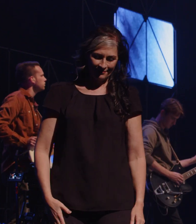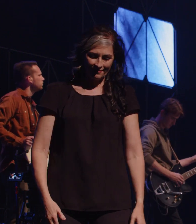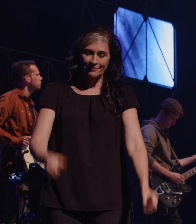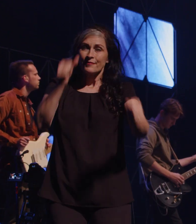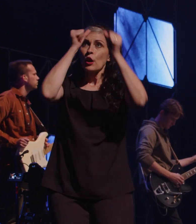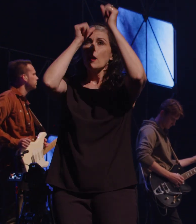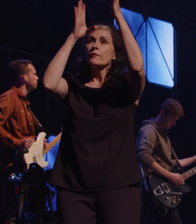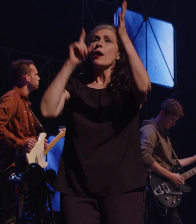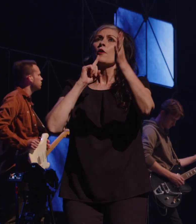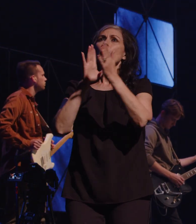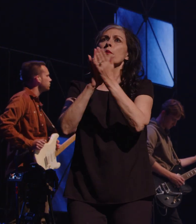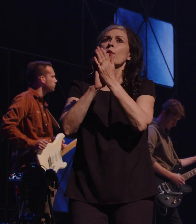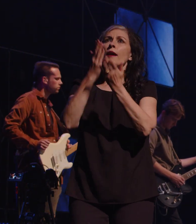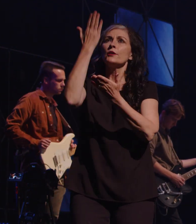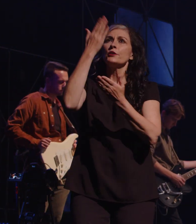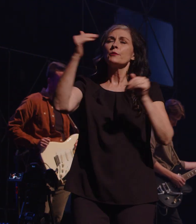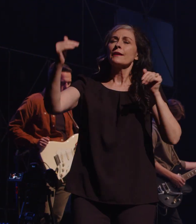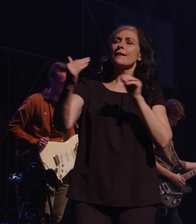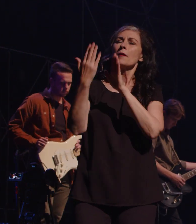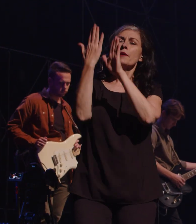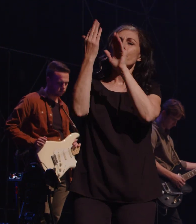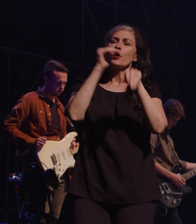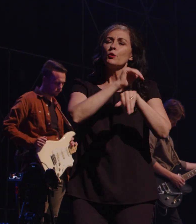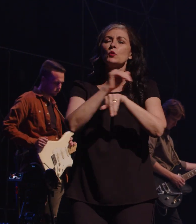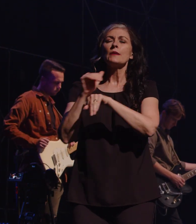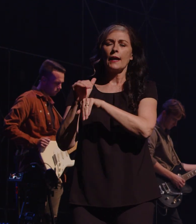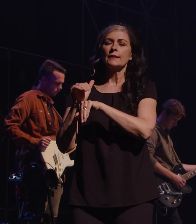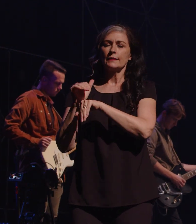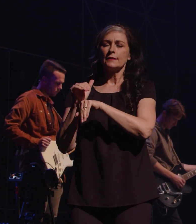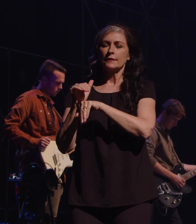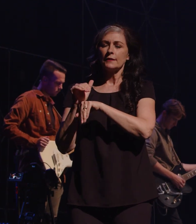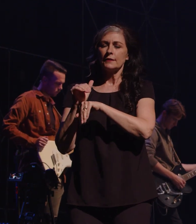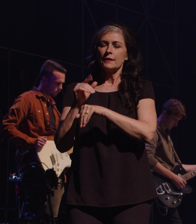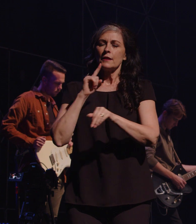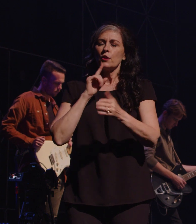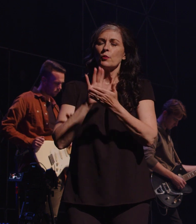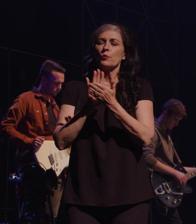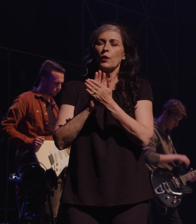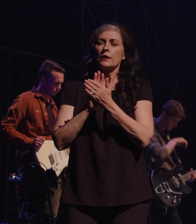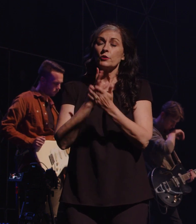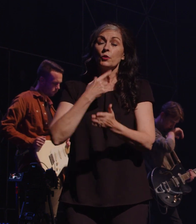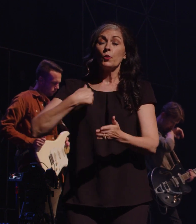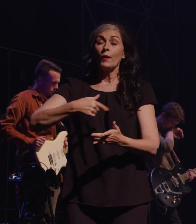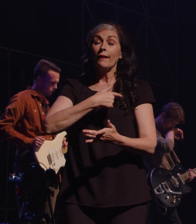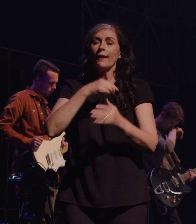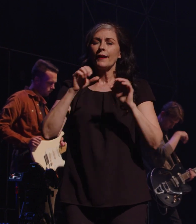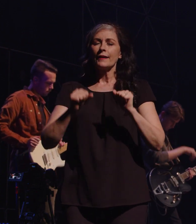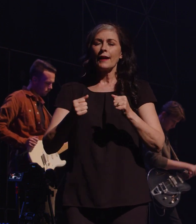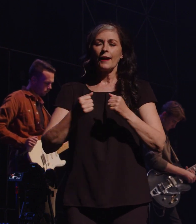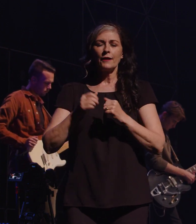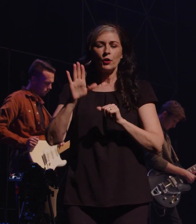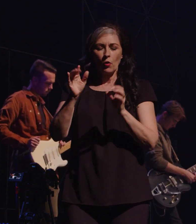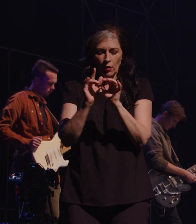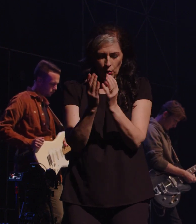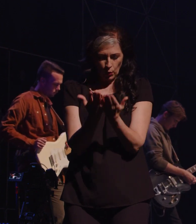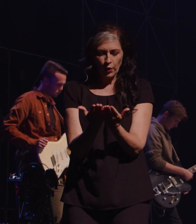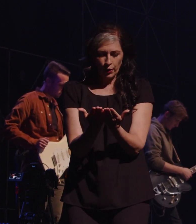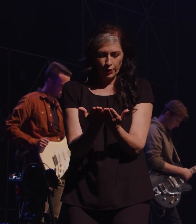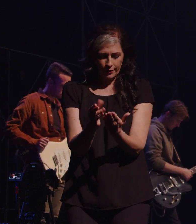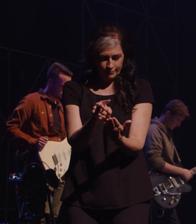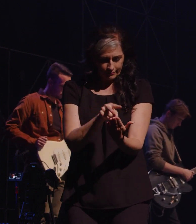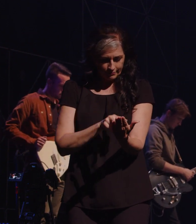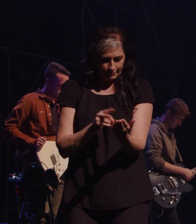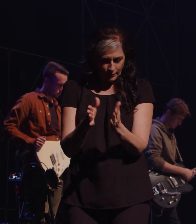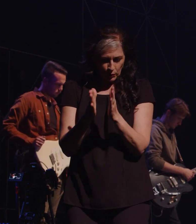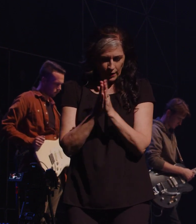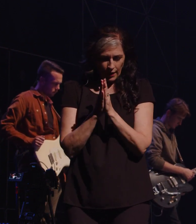Father, we praise you. We praise you that we can come before you tonight. Praise you that we can open up your word. That God, we would